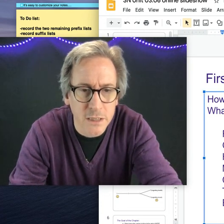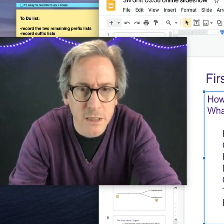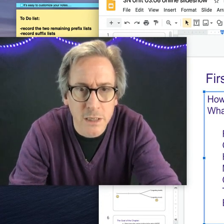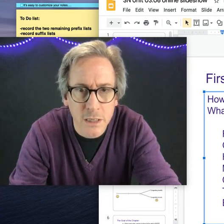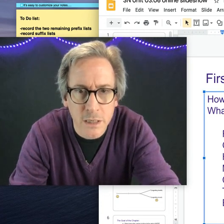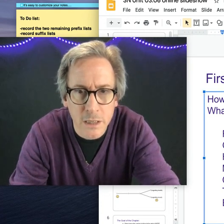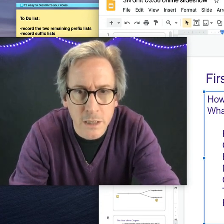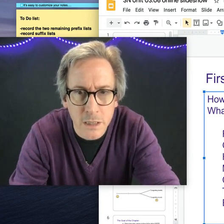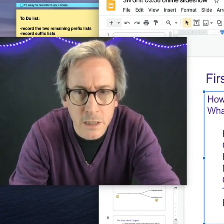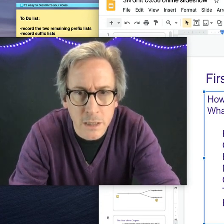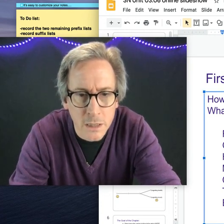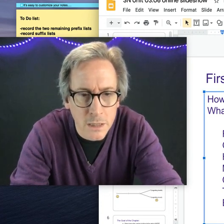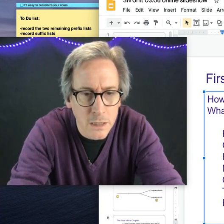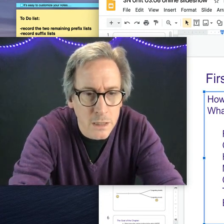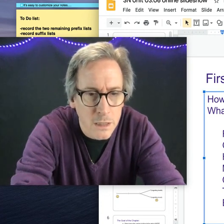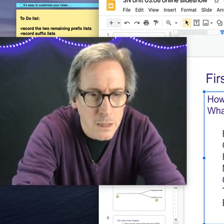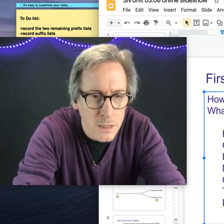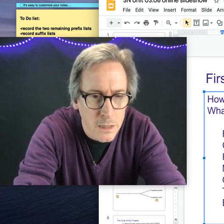yes.